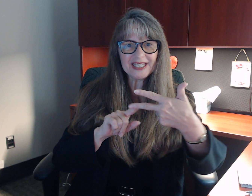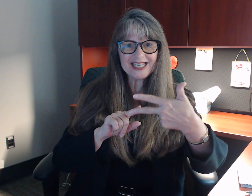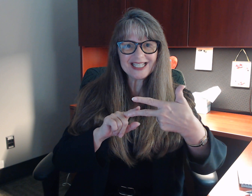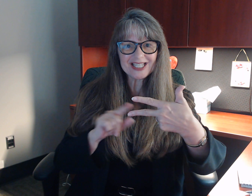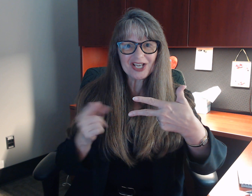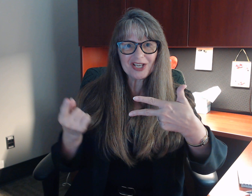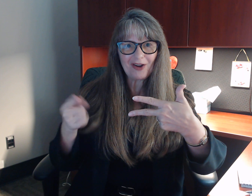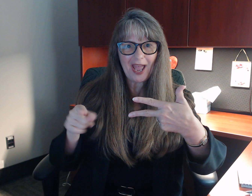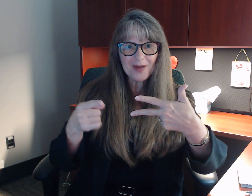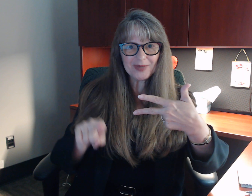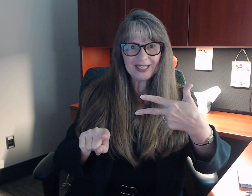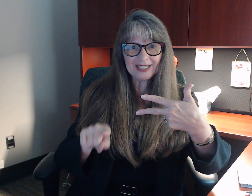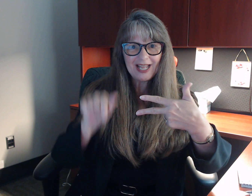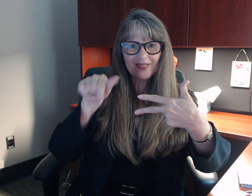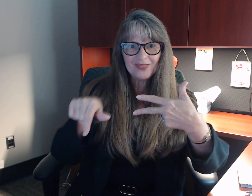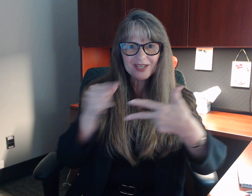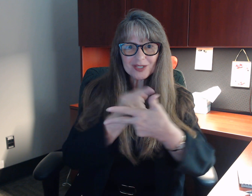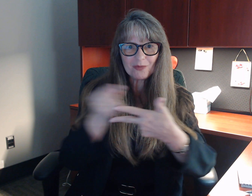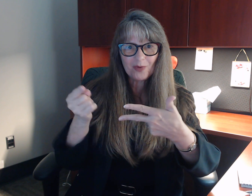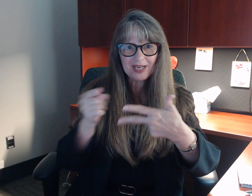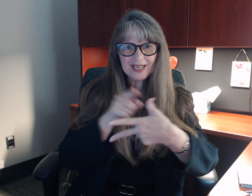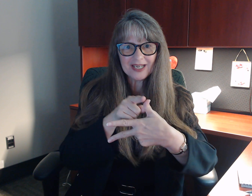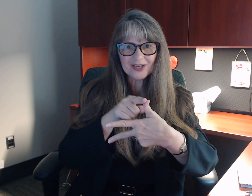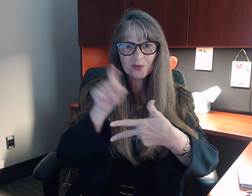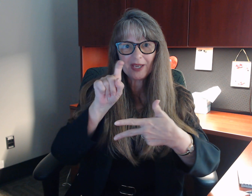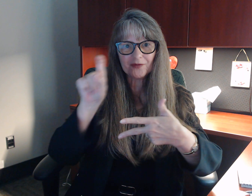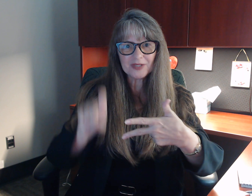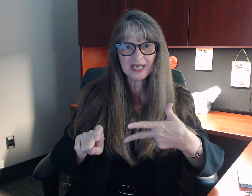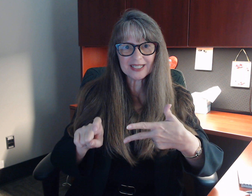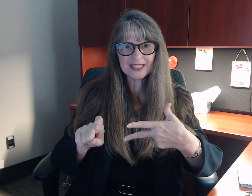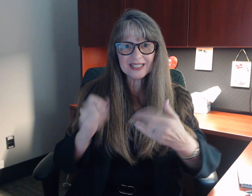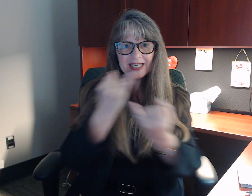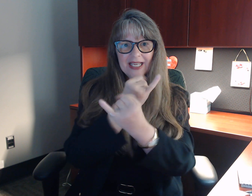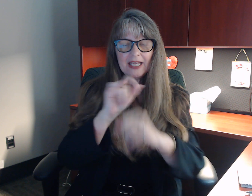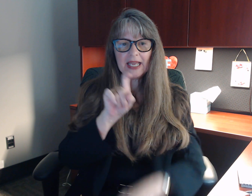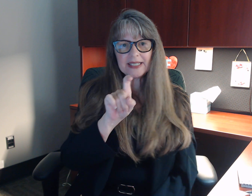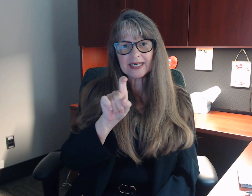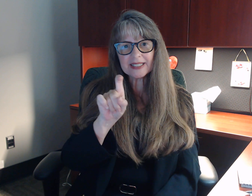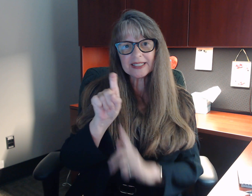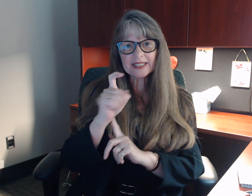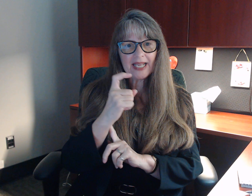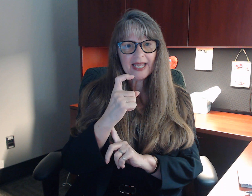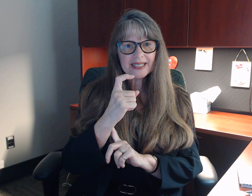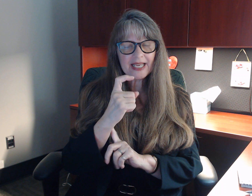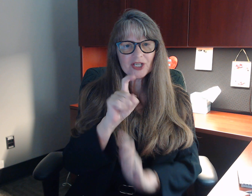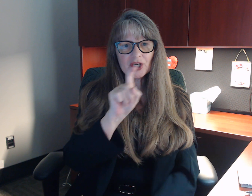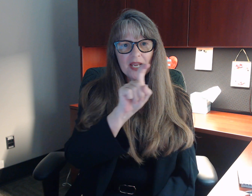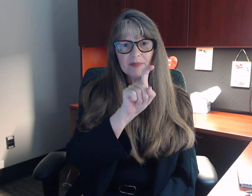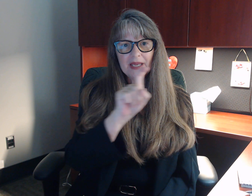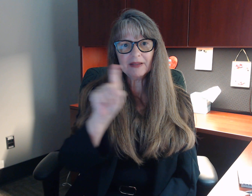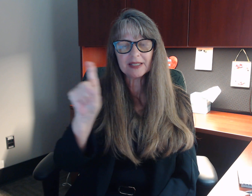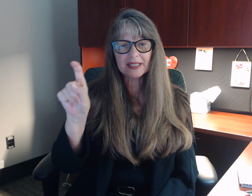things that are happening this week. So we have Texas, and Texas is an X hand shape, and the